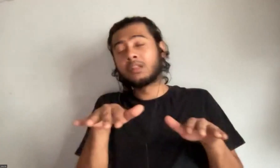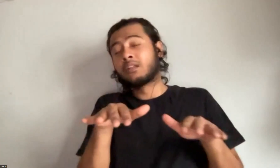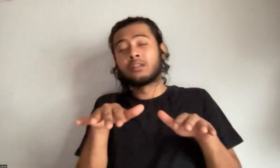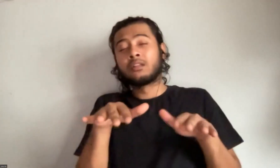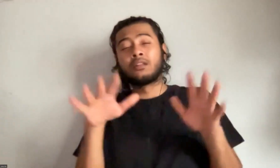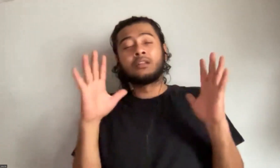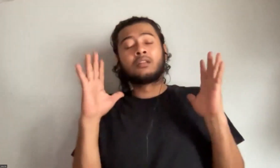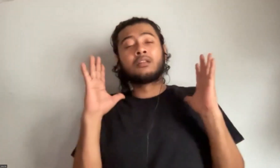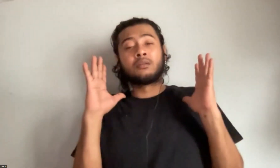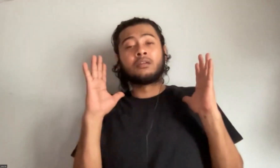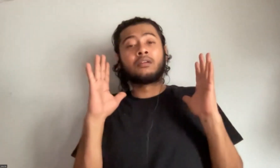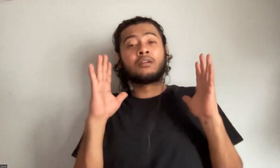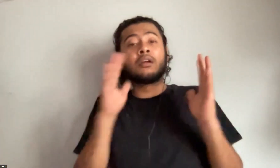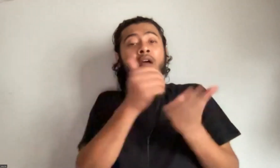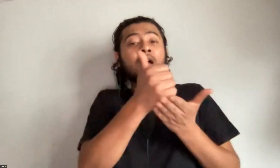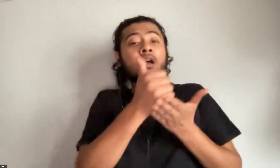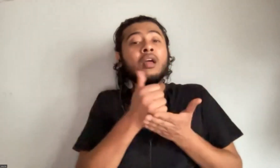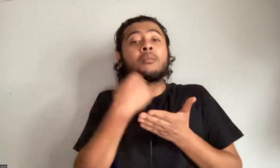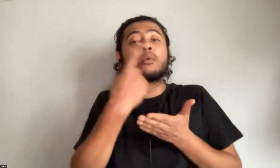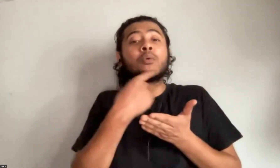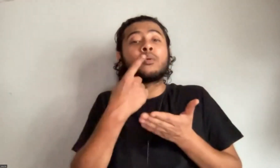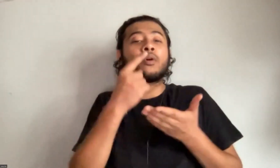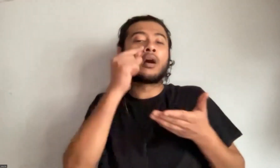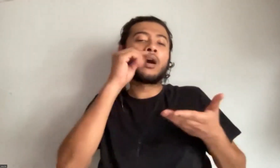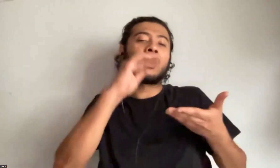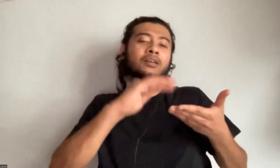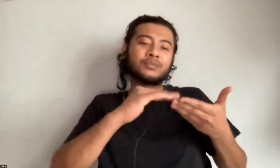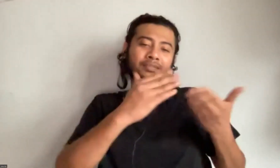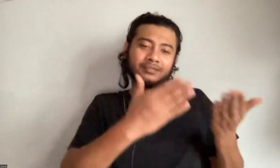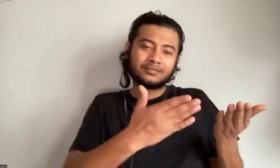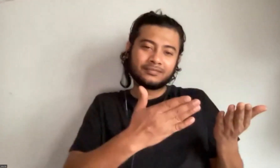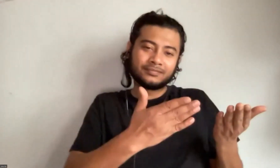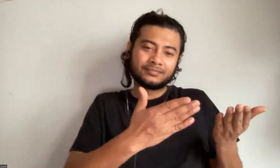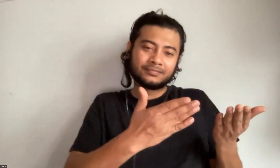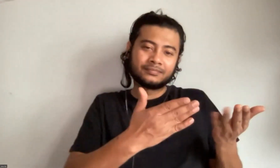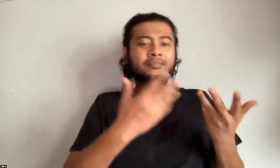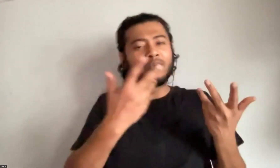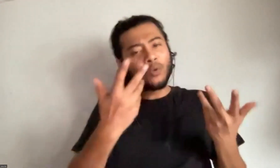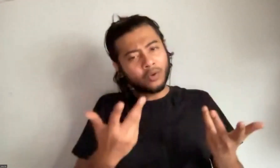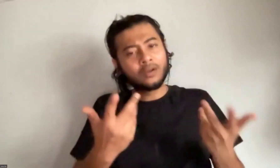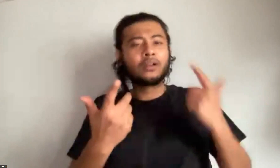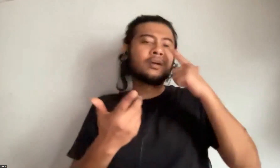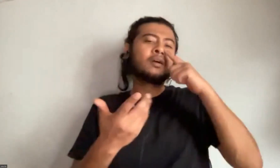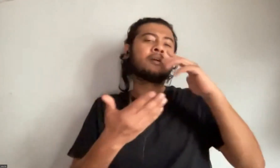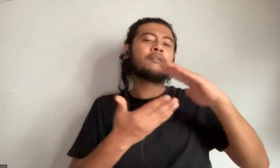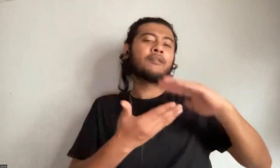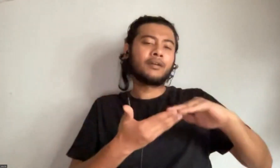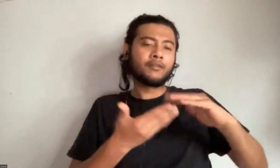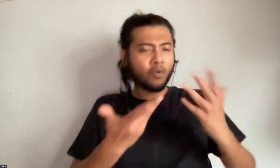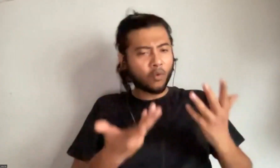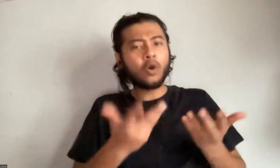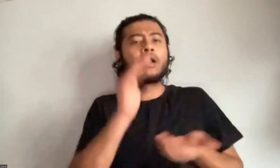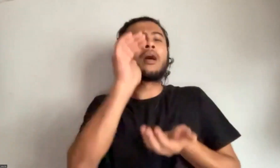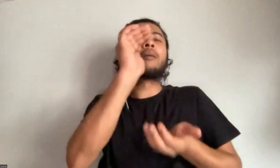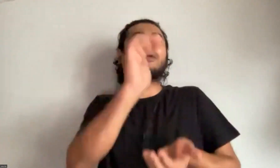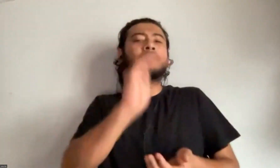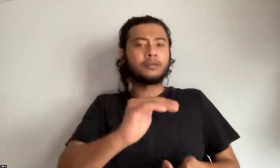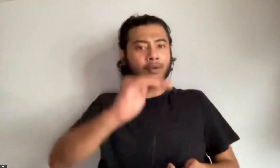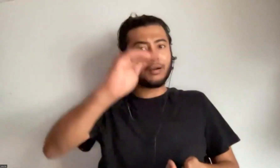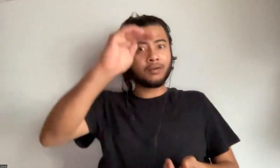we depend so much on them. We feel they are the ones who are going to help me in coming out of this miserable